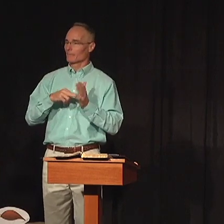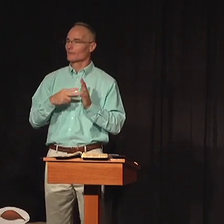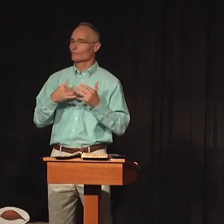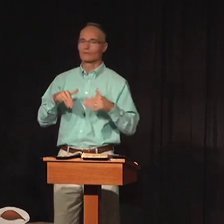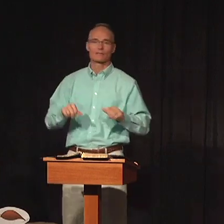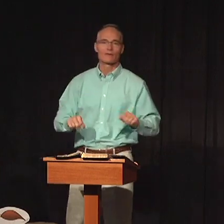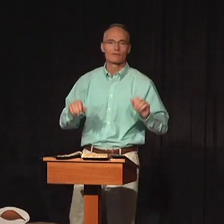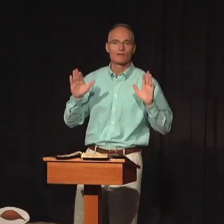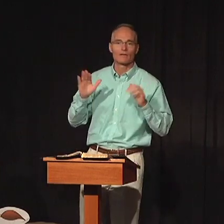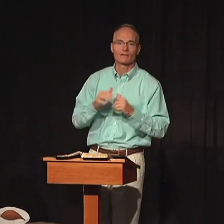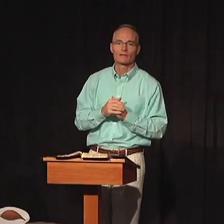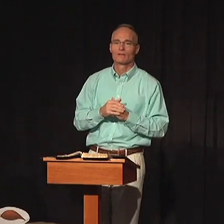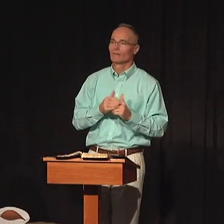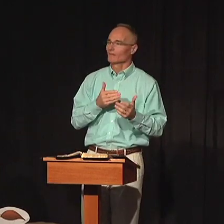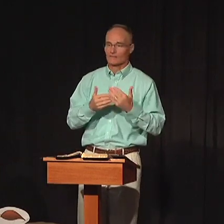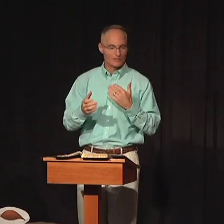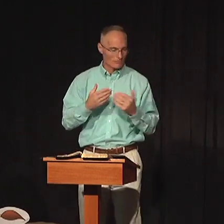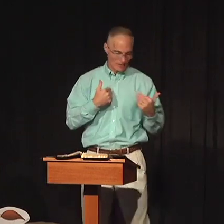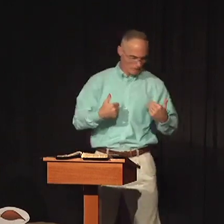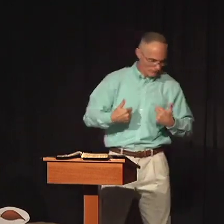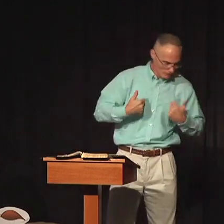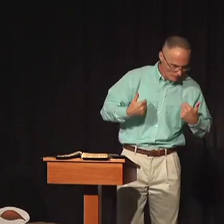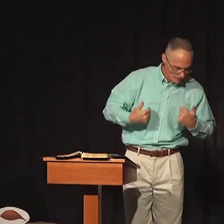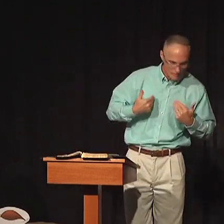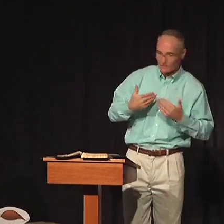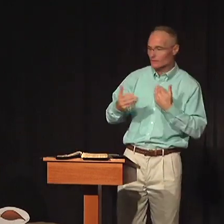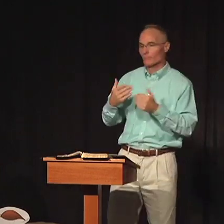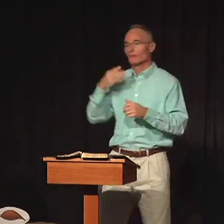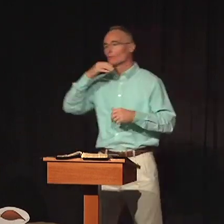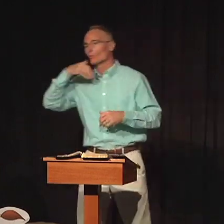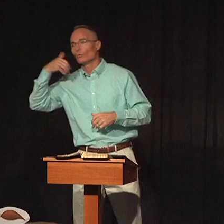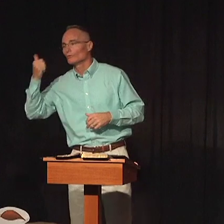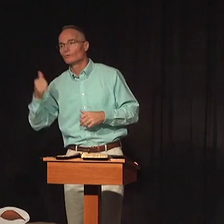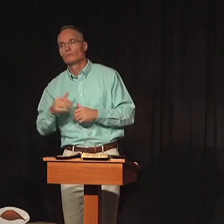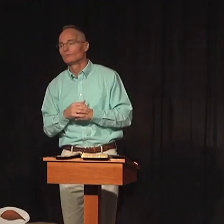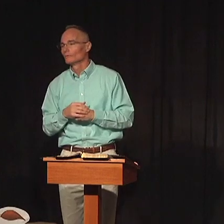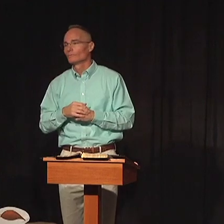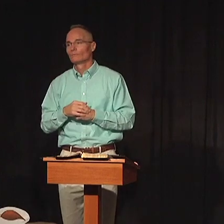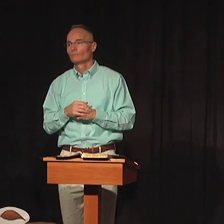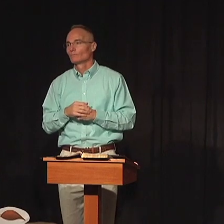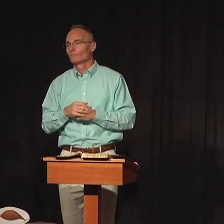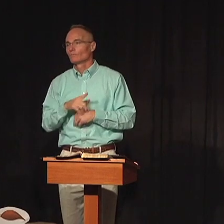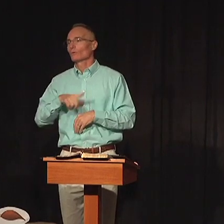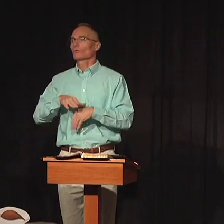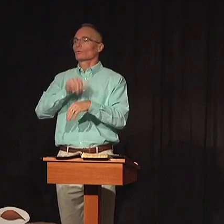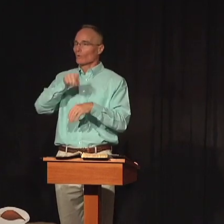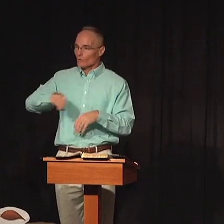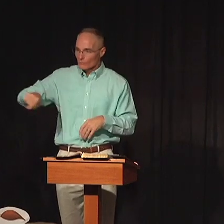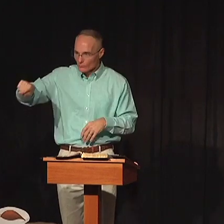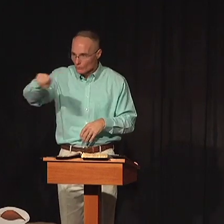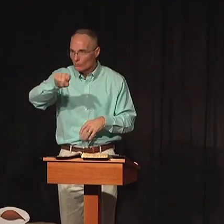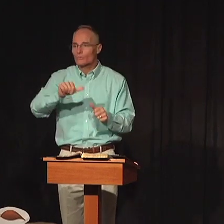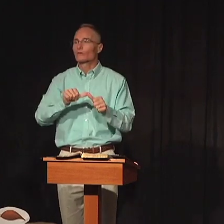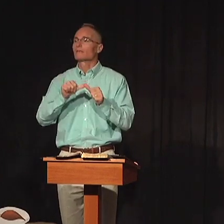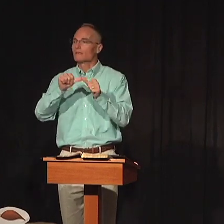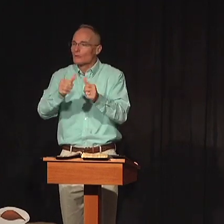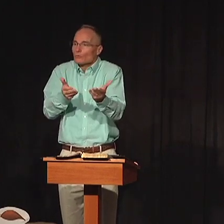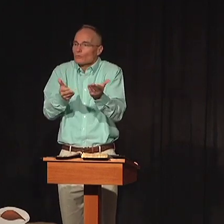As long as you're alive, you will continue to sacrifice. It doesn't matter if you're young. It doesn't matter if you're old. The Lord has called you